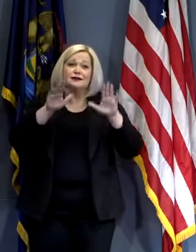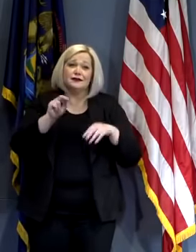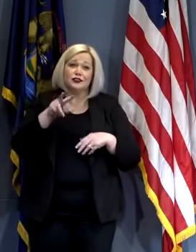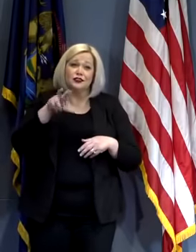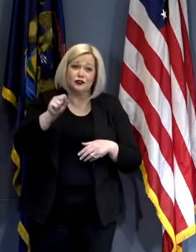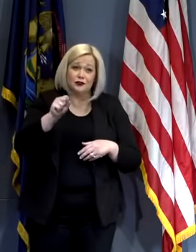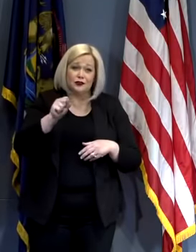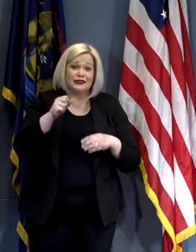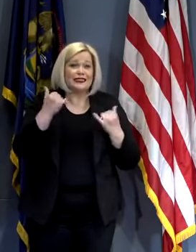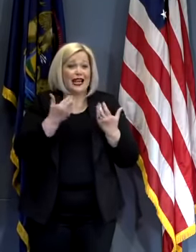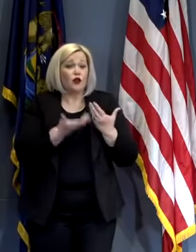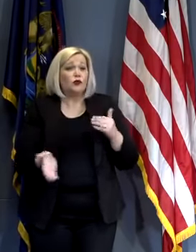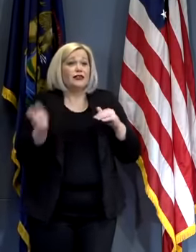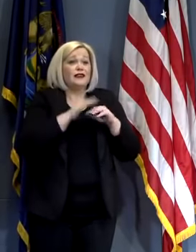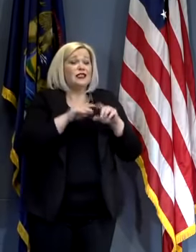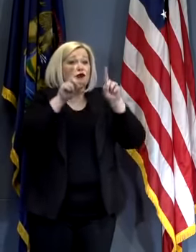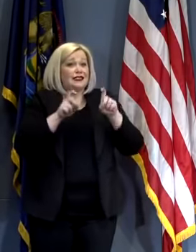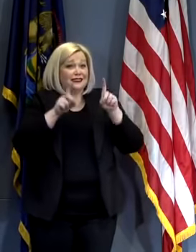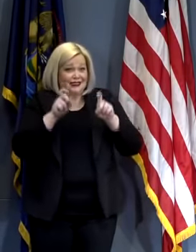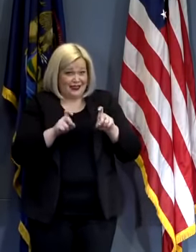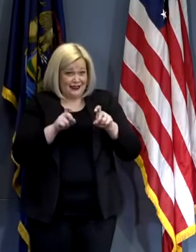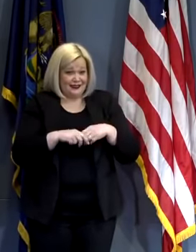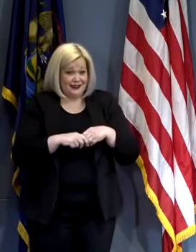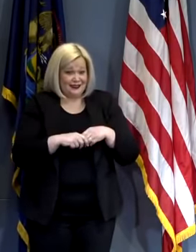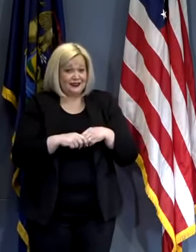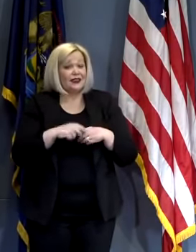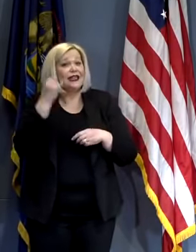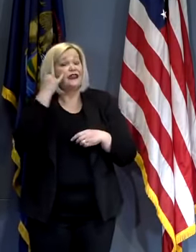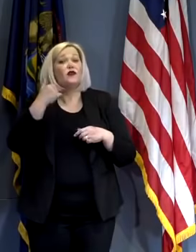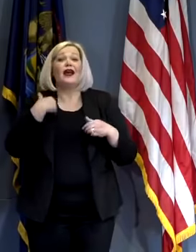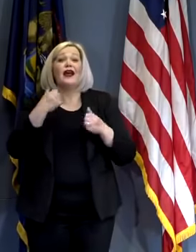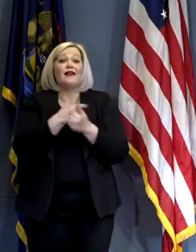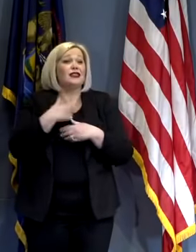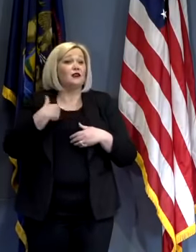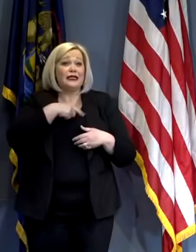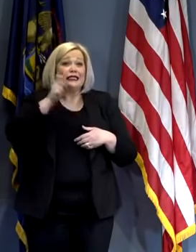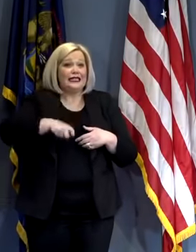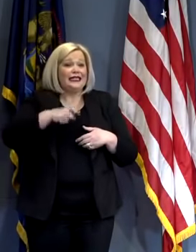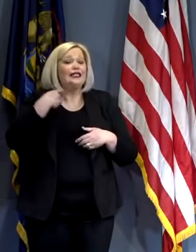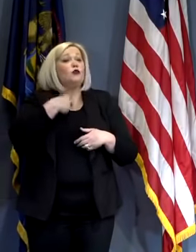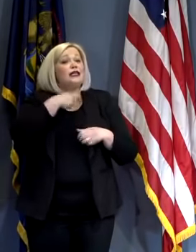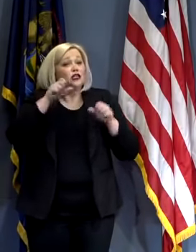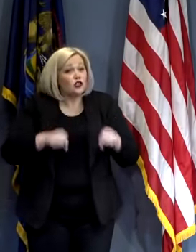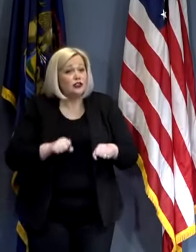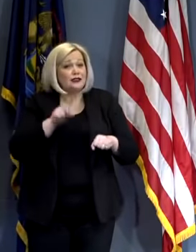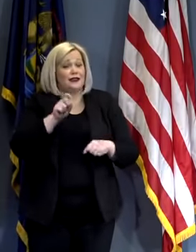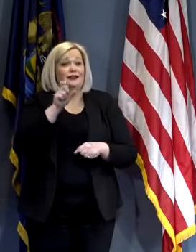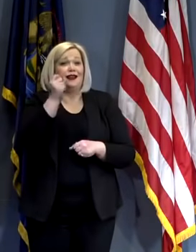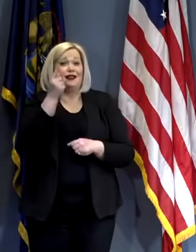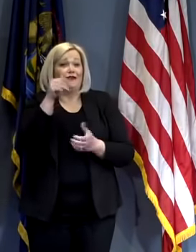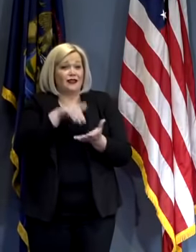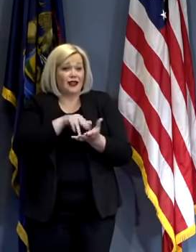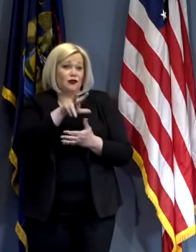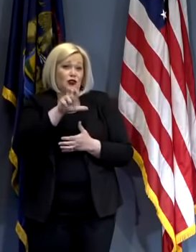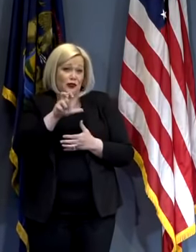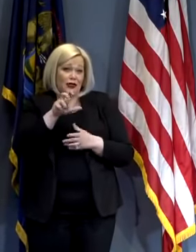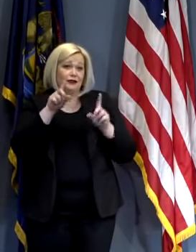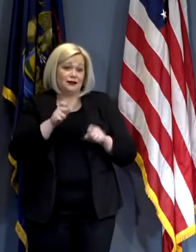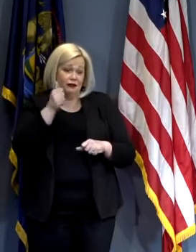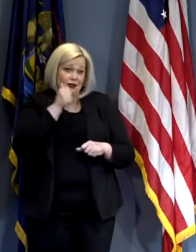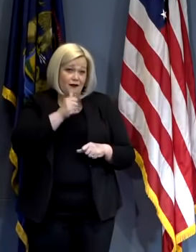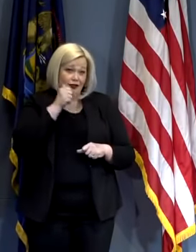capacity. We could, if we had all the supplies we needed, do 11,300 tests a day with our current